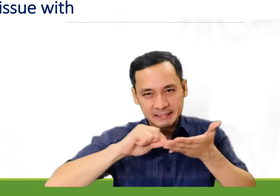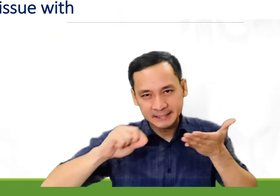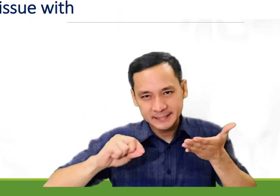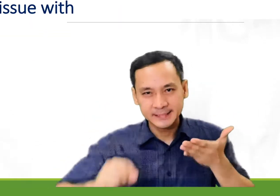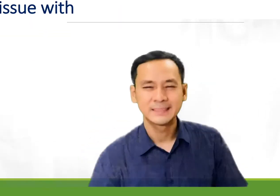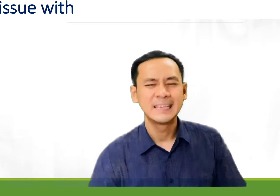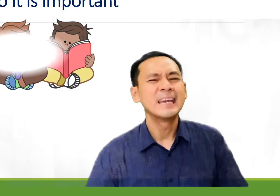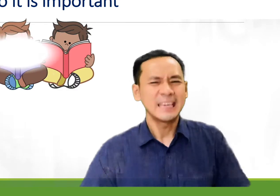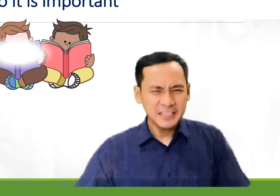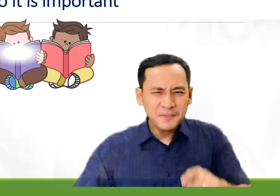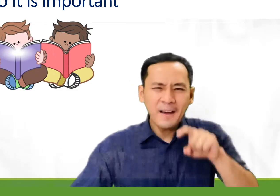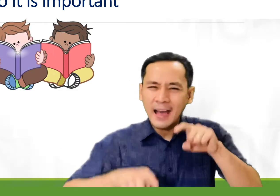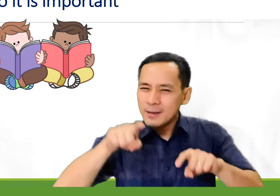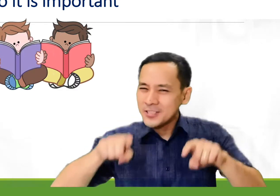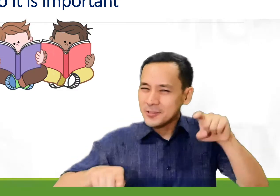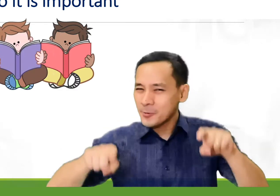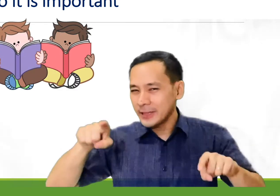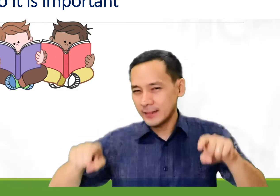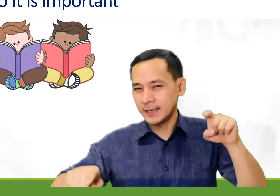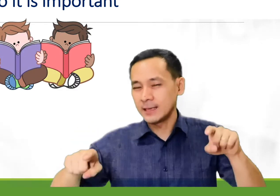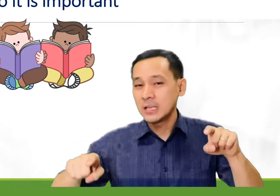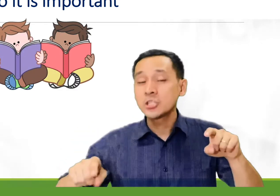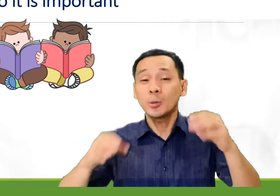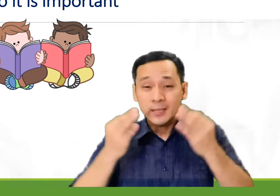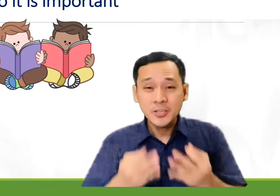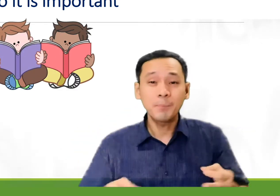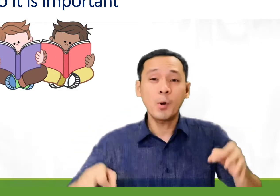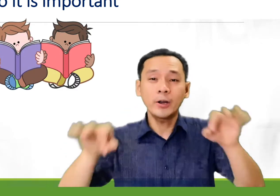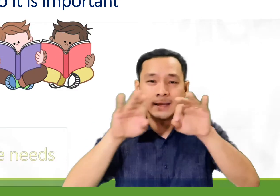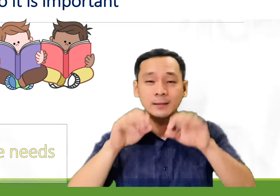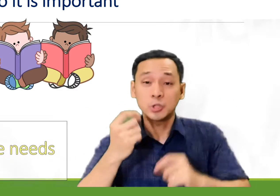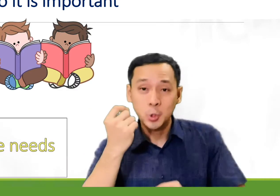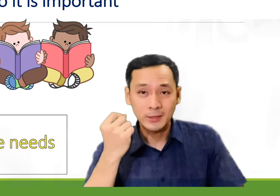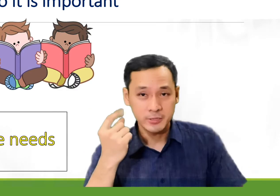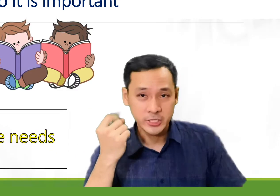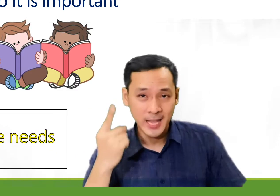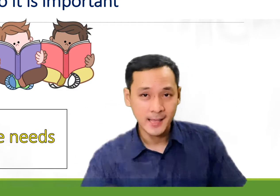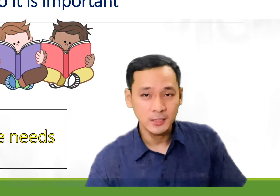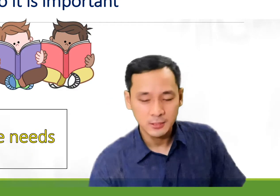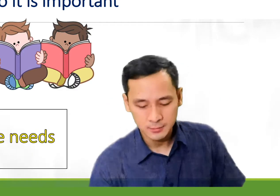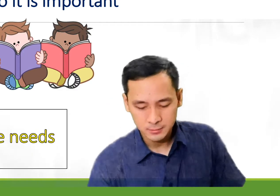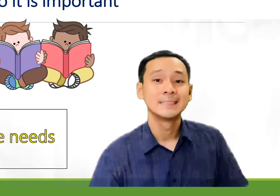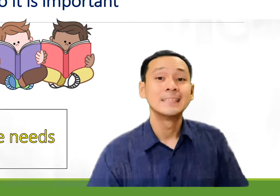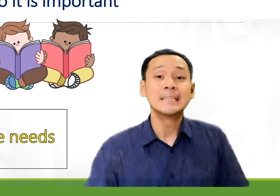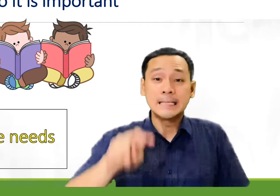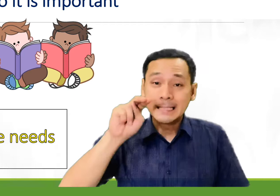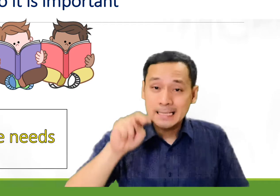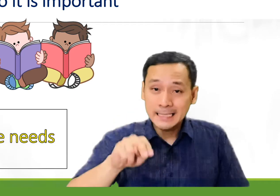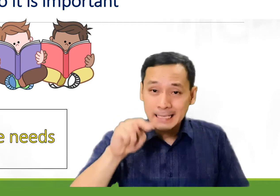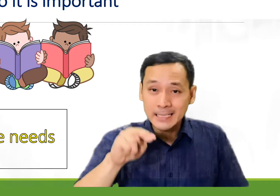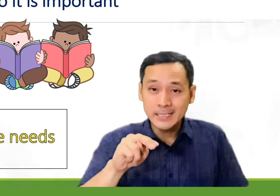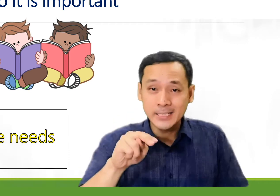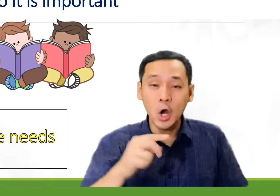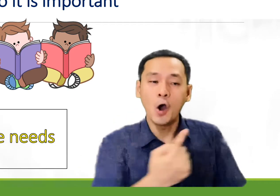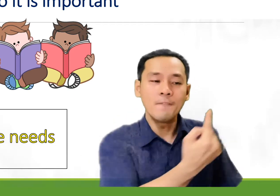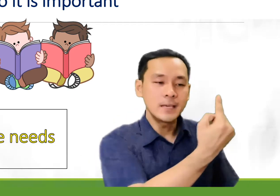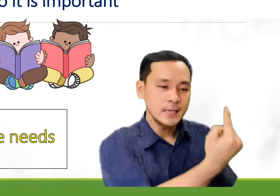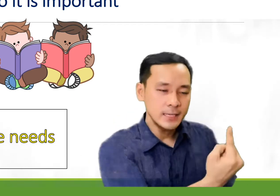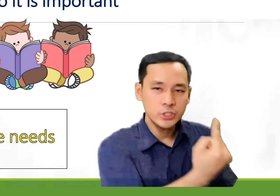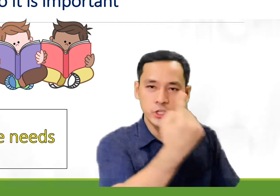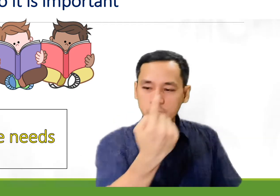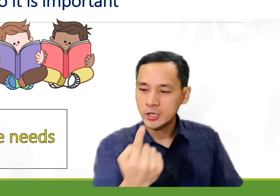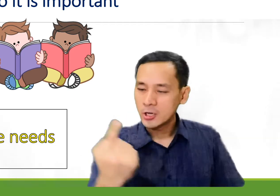literacy. It varies greatly, so it is important to understand the needs